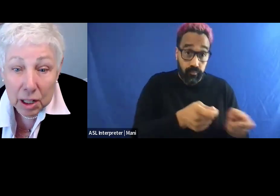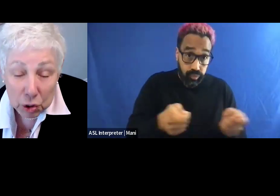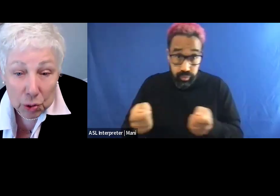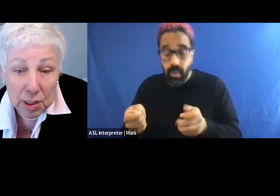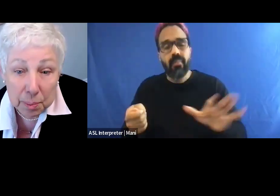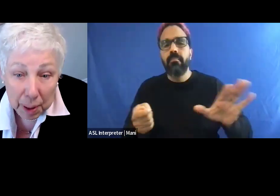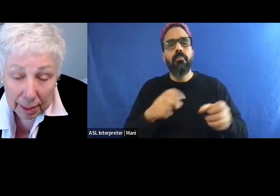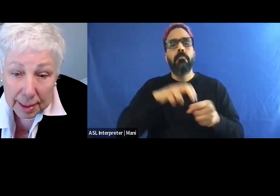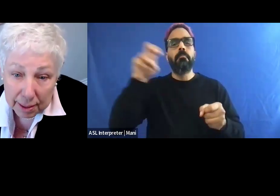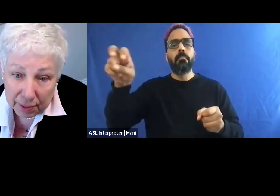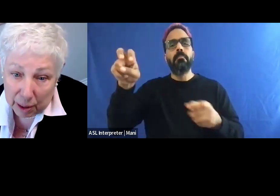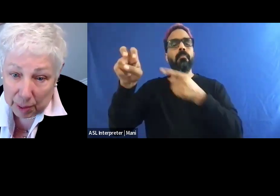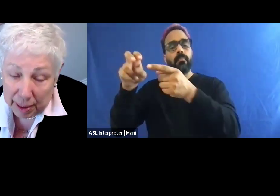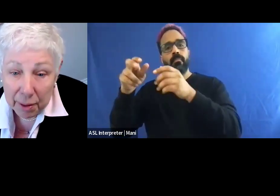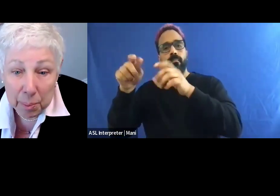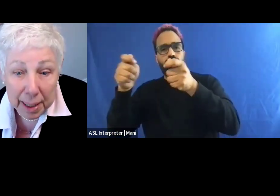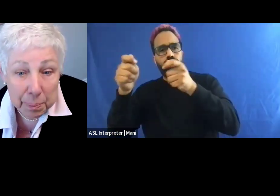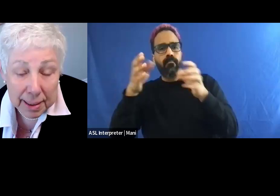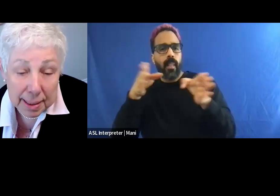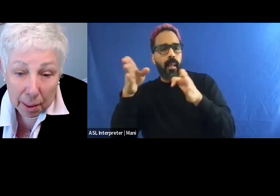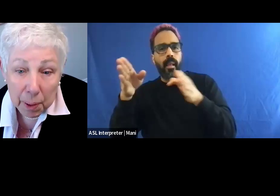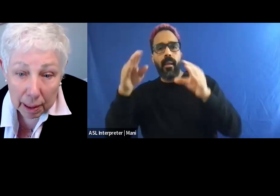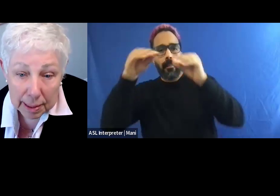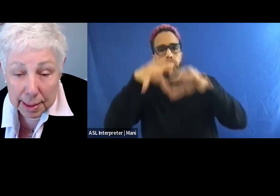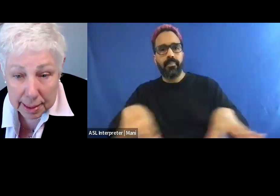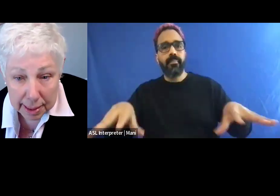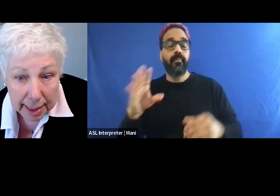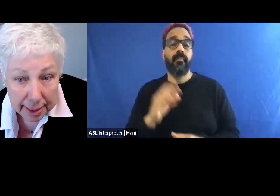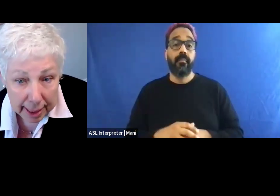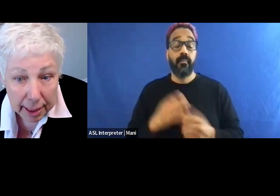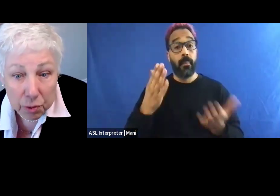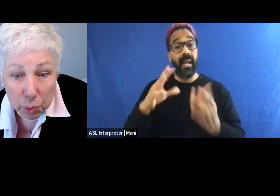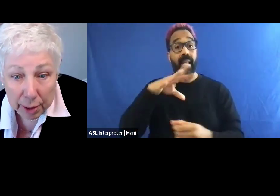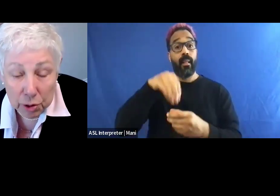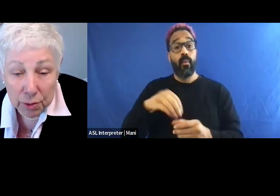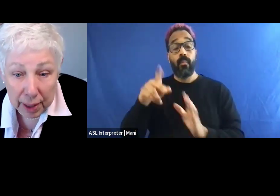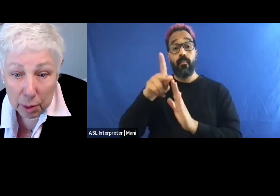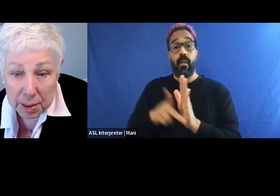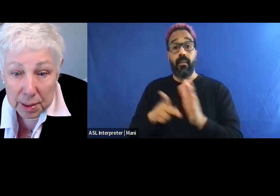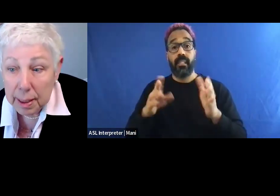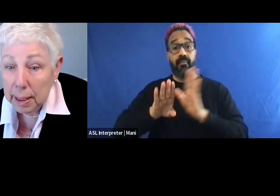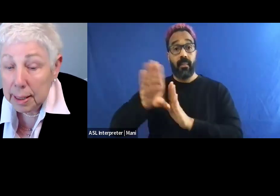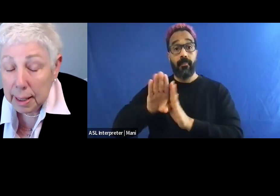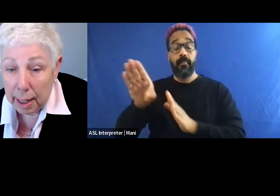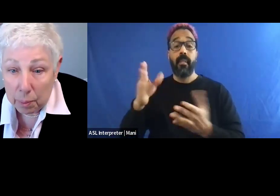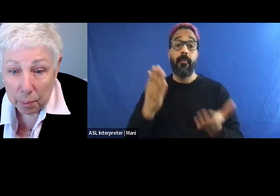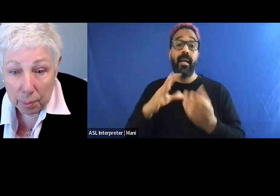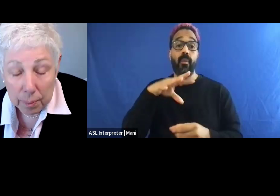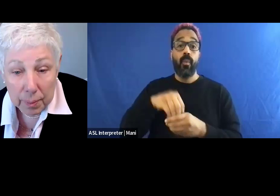does include some policy development. Now, there may be some policies that the executive director develops